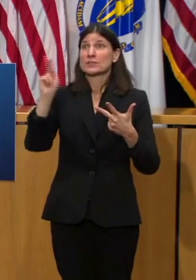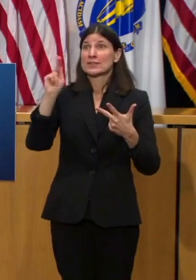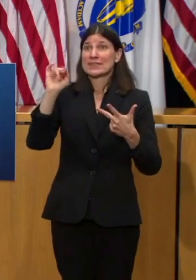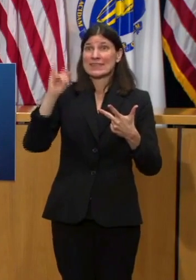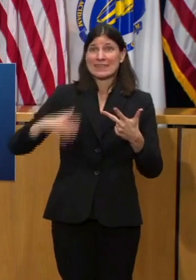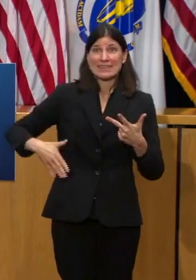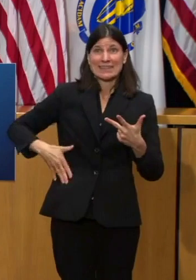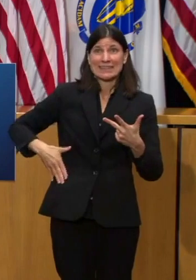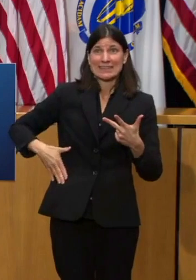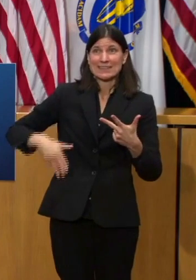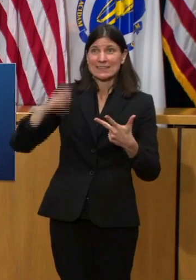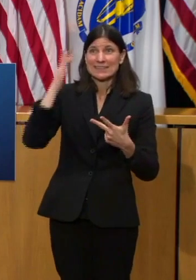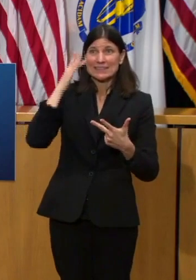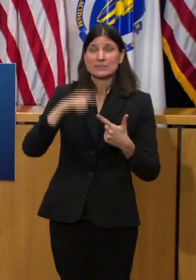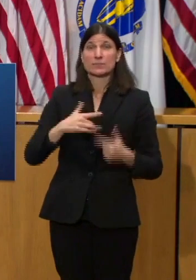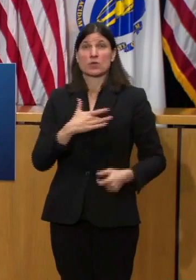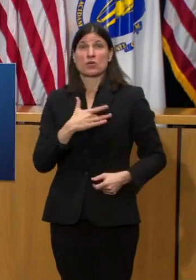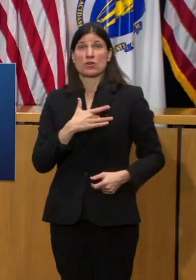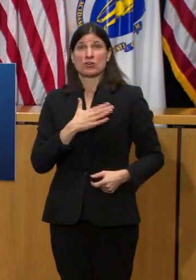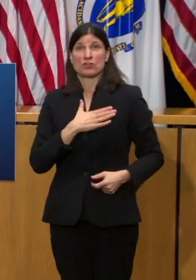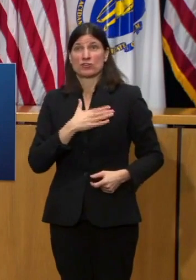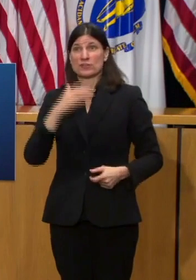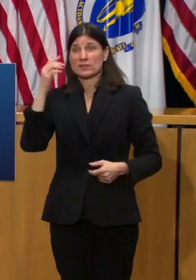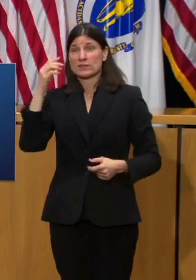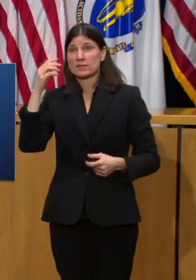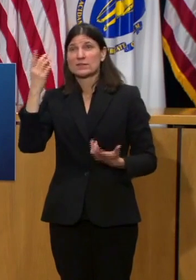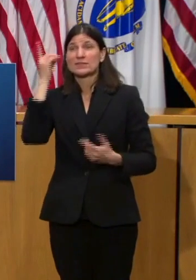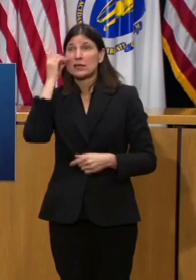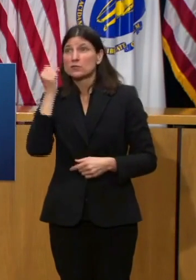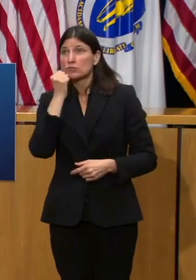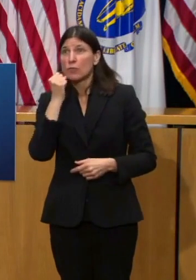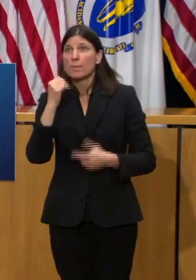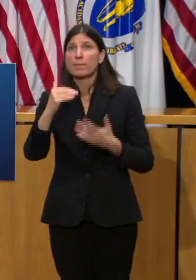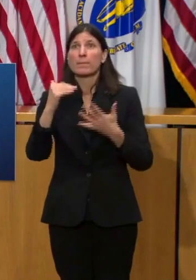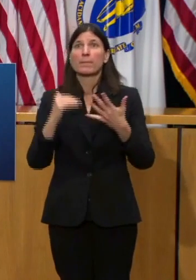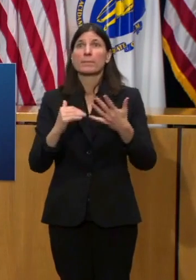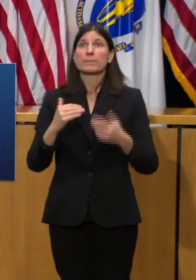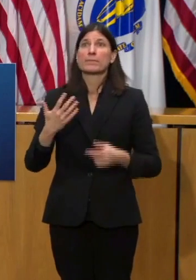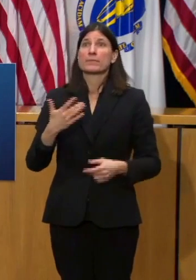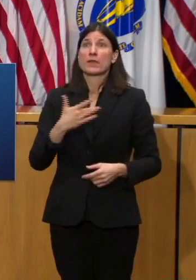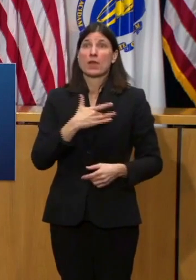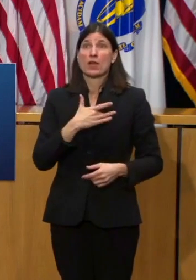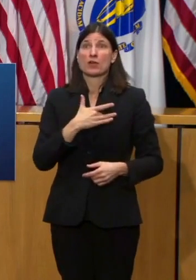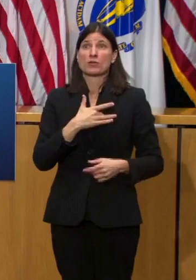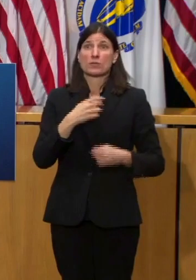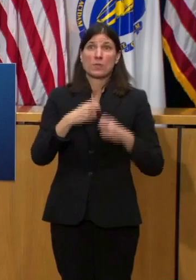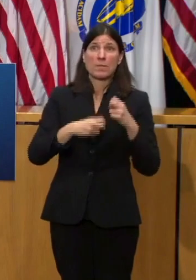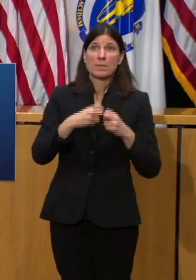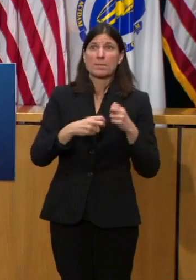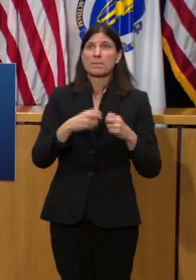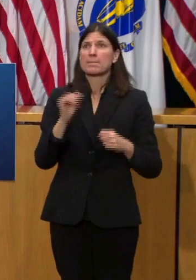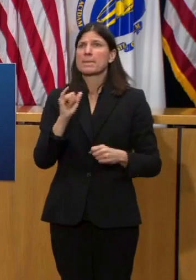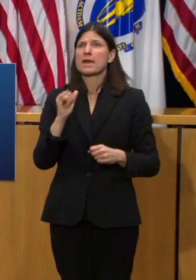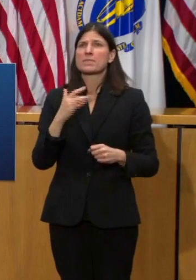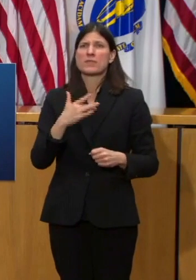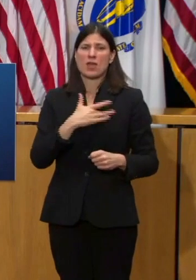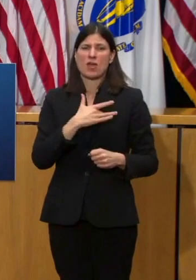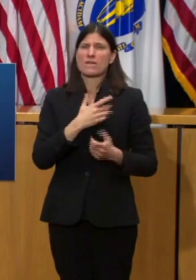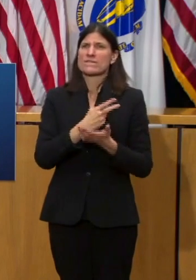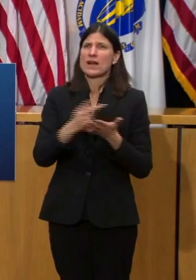pulmonary disease, Down syndrome, heart conditions such as heart failure, coronary artery disease,